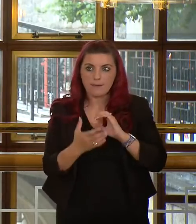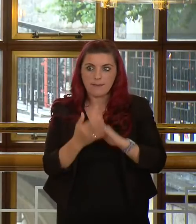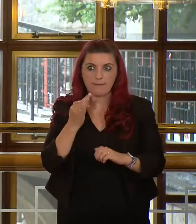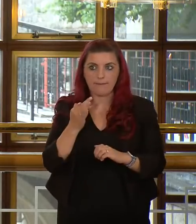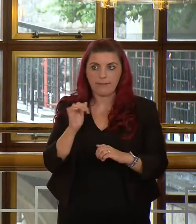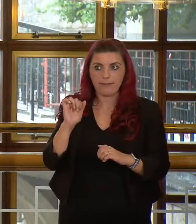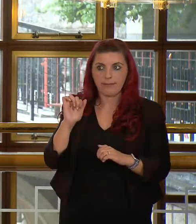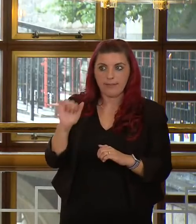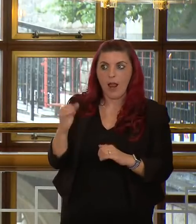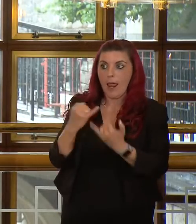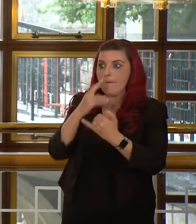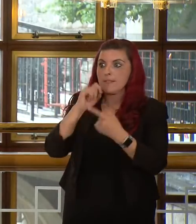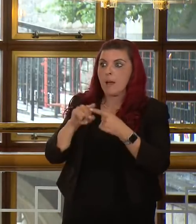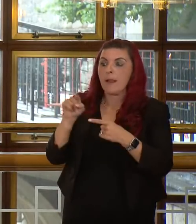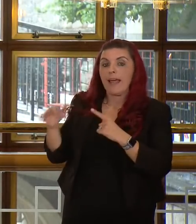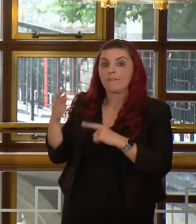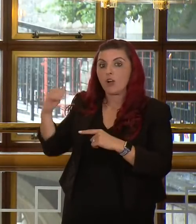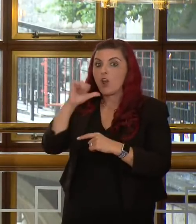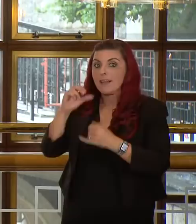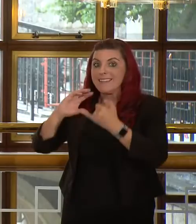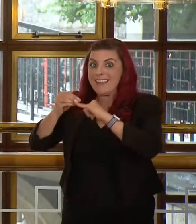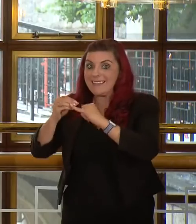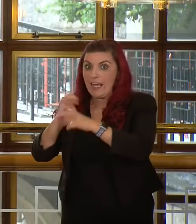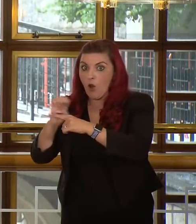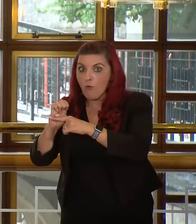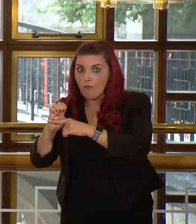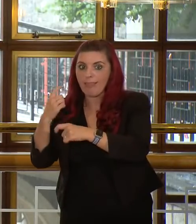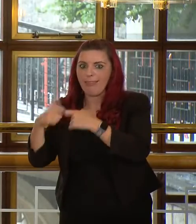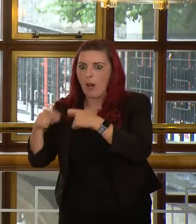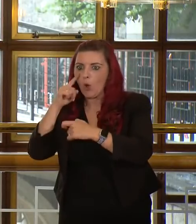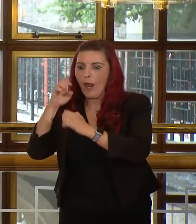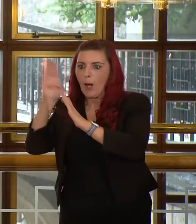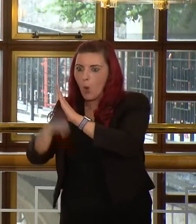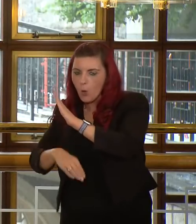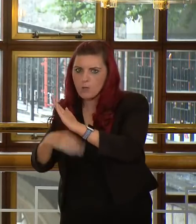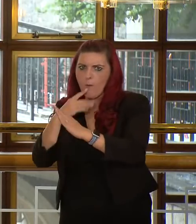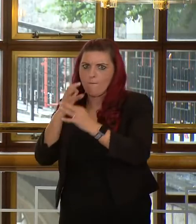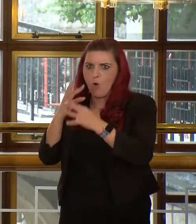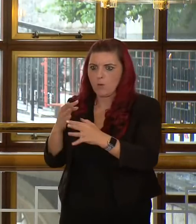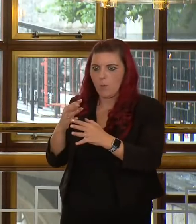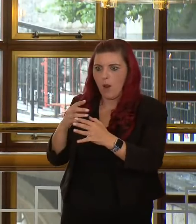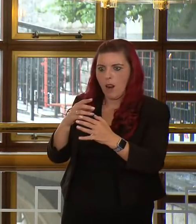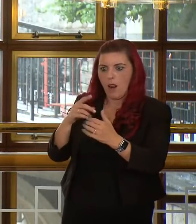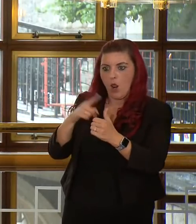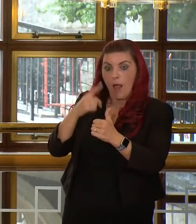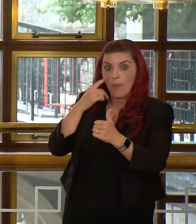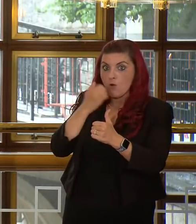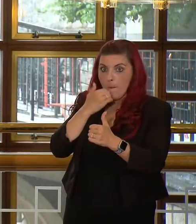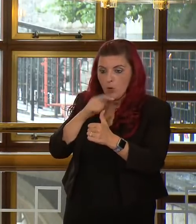much, their incidence is going to look lower than it really is, so we'll have to take a few things into account.